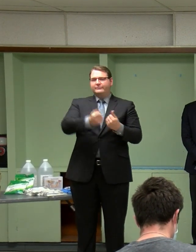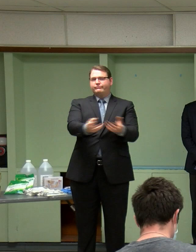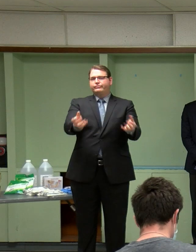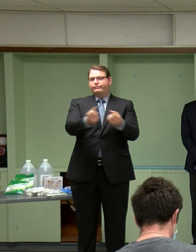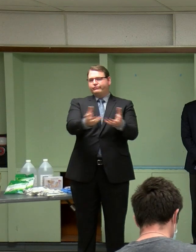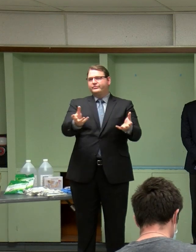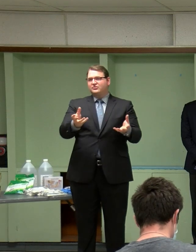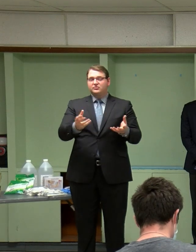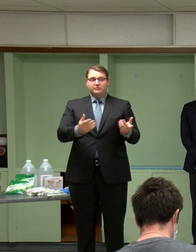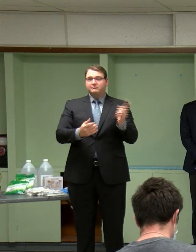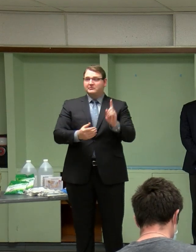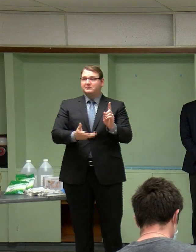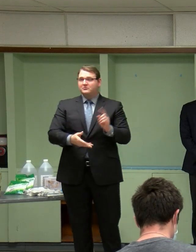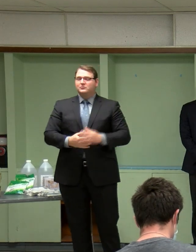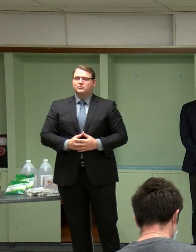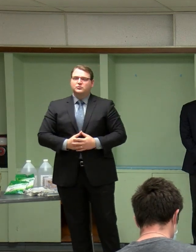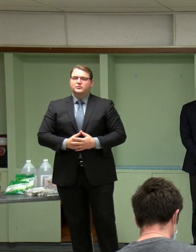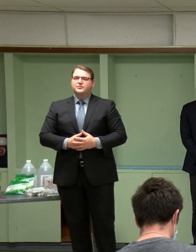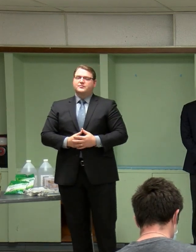Morales.